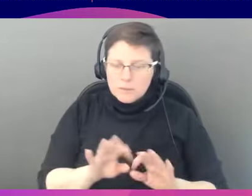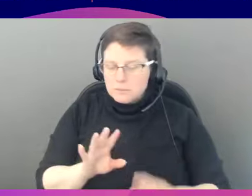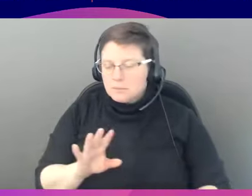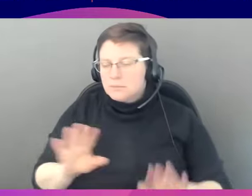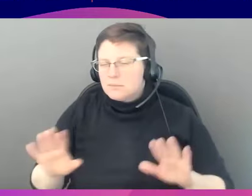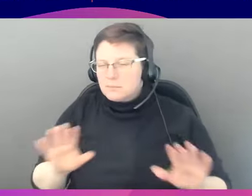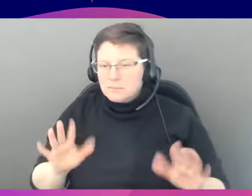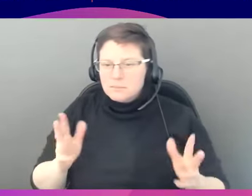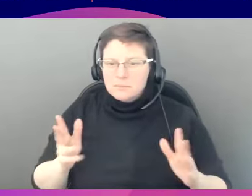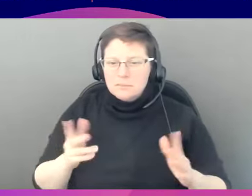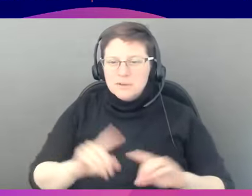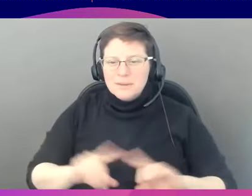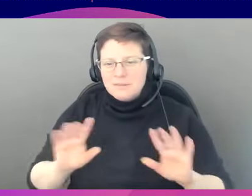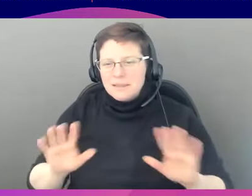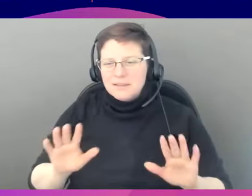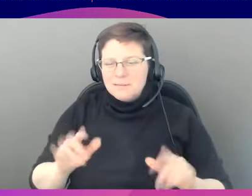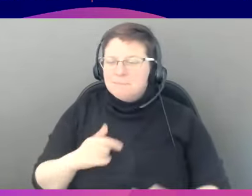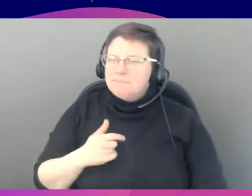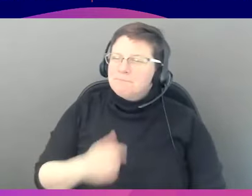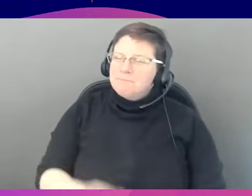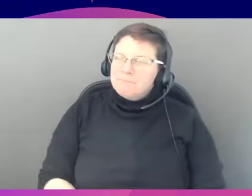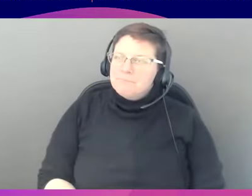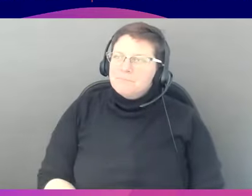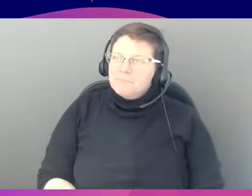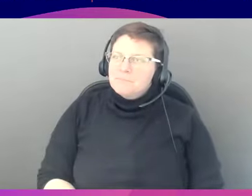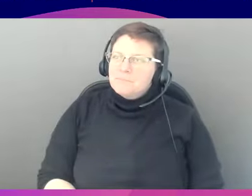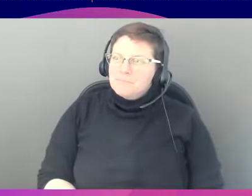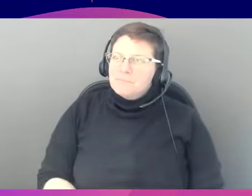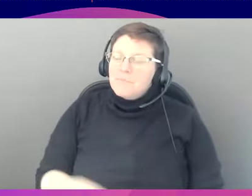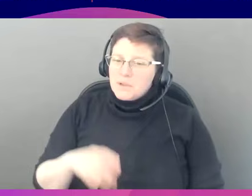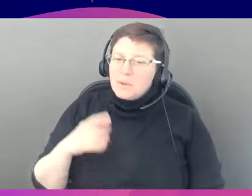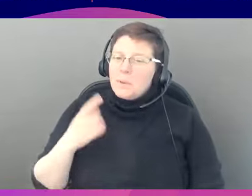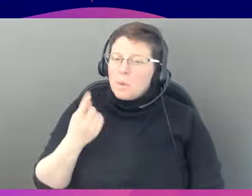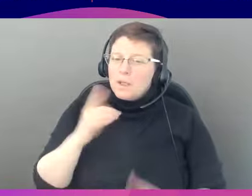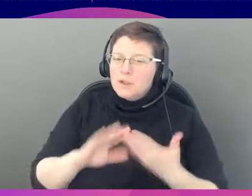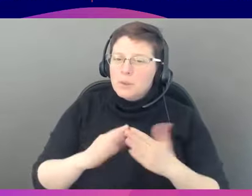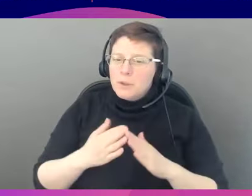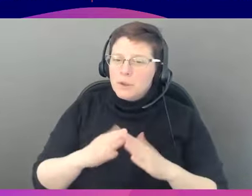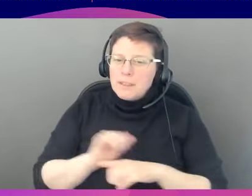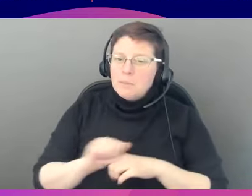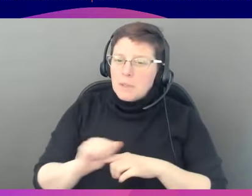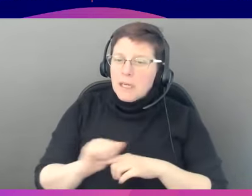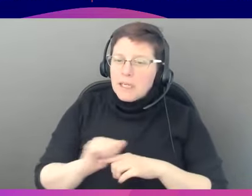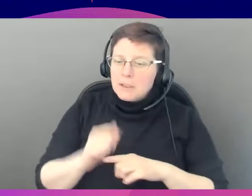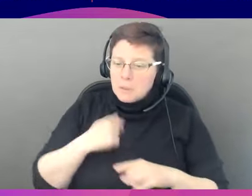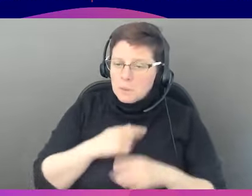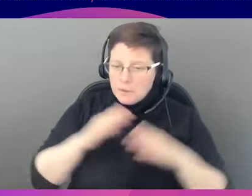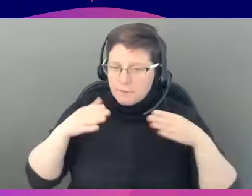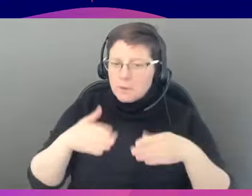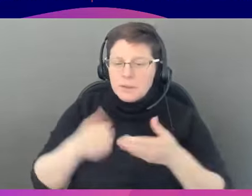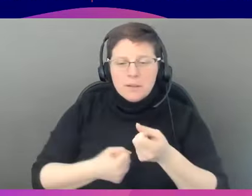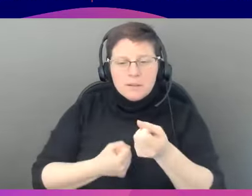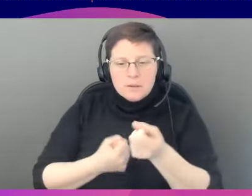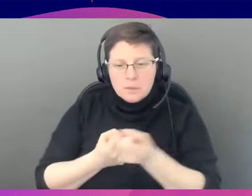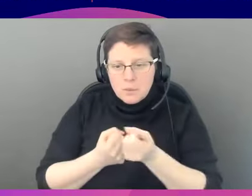significant. I would mention we had a community of practice where we focused on supporting